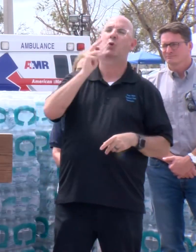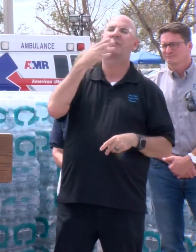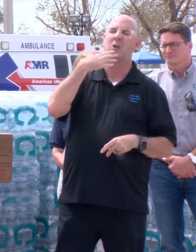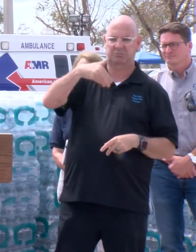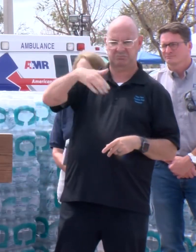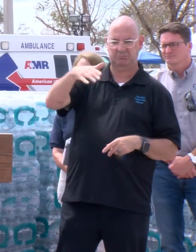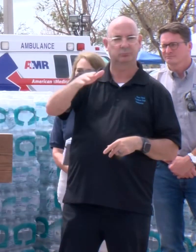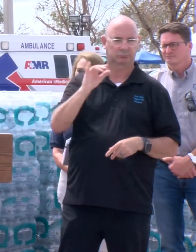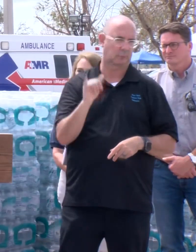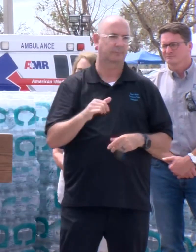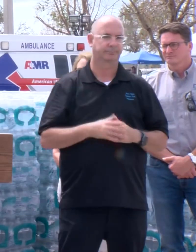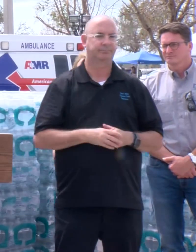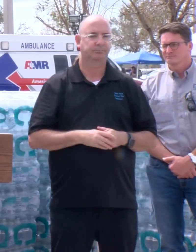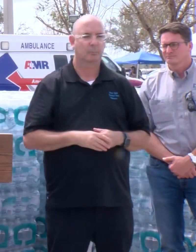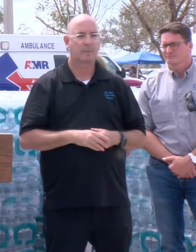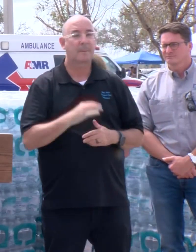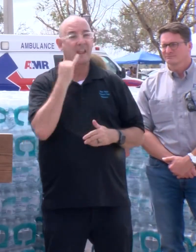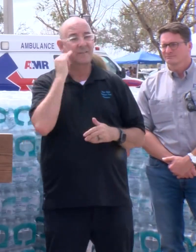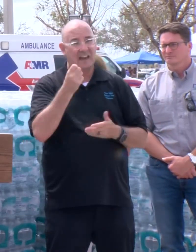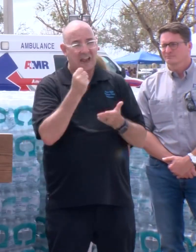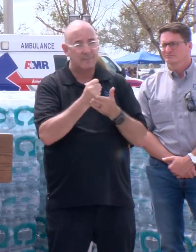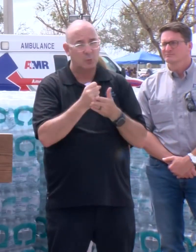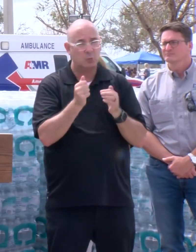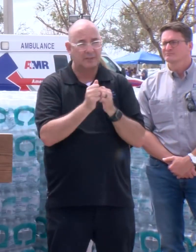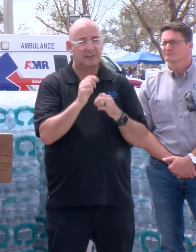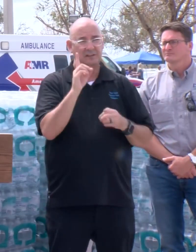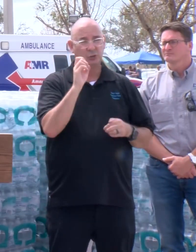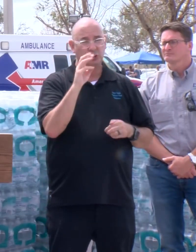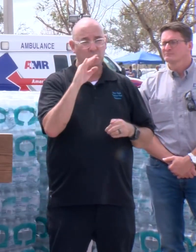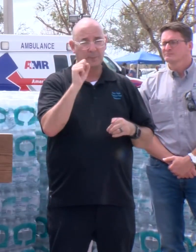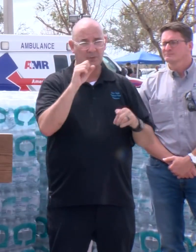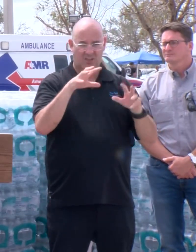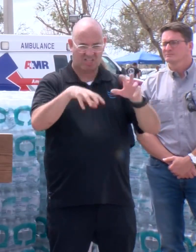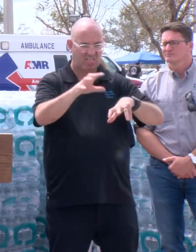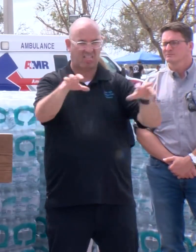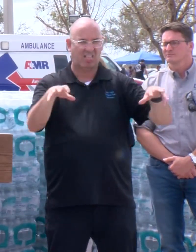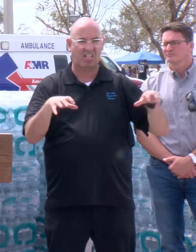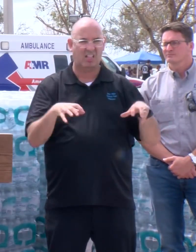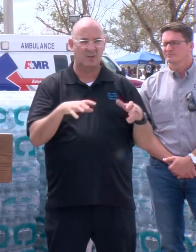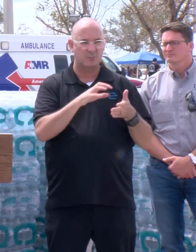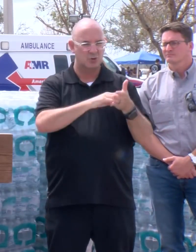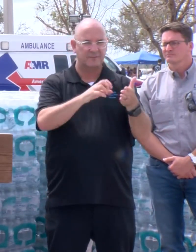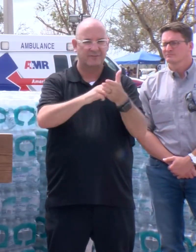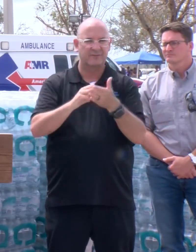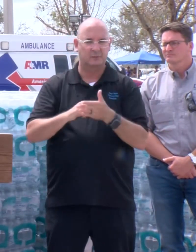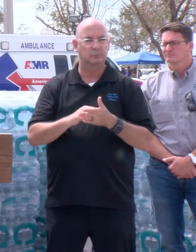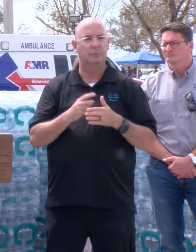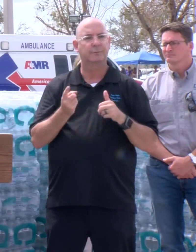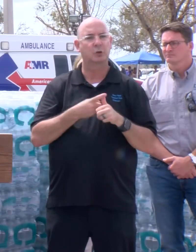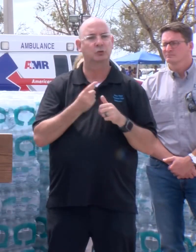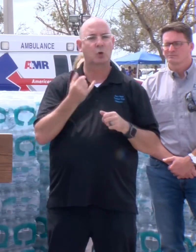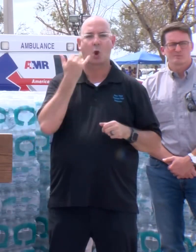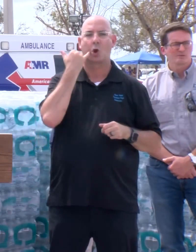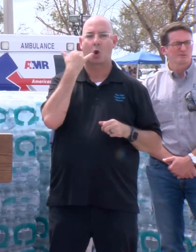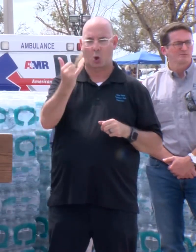you need help with your debris removal, here's the following thing you need to do. Call our crisis cleanup line